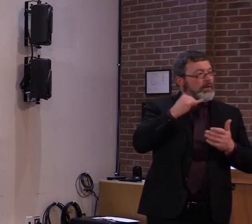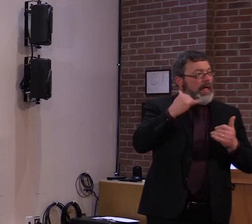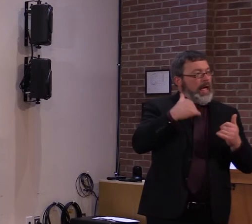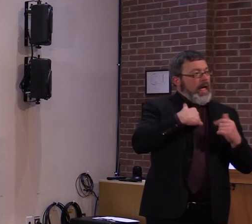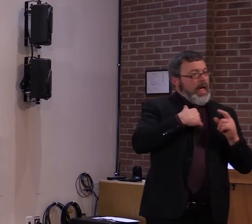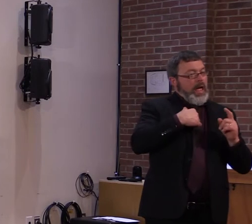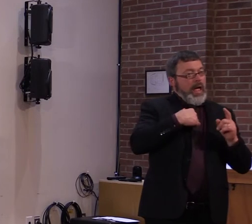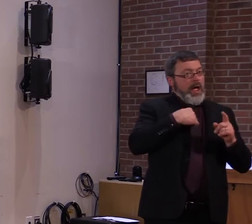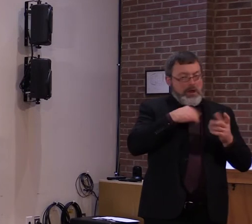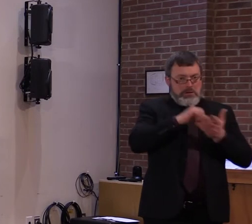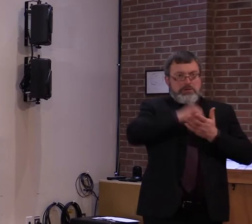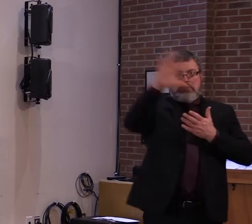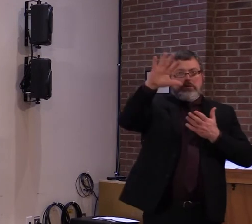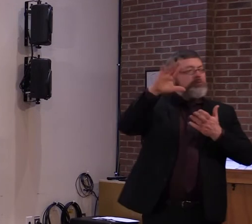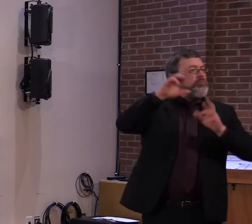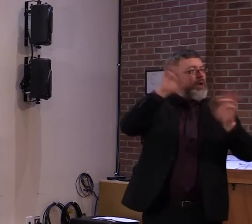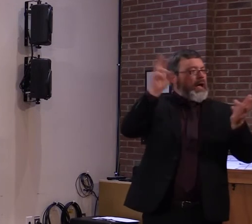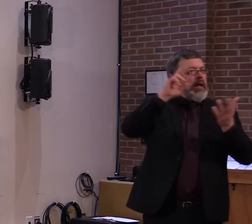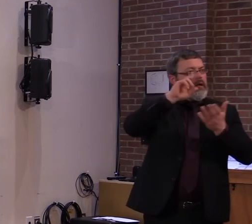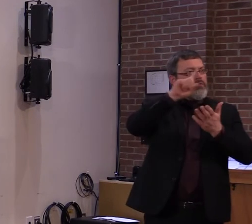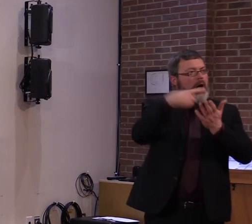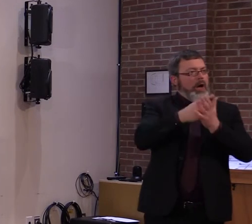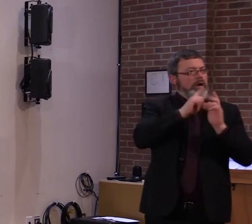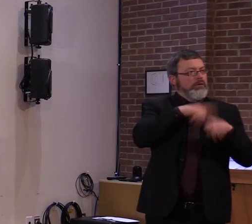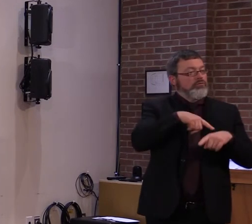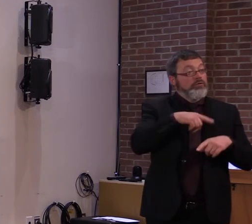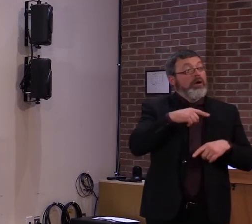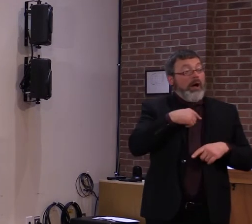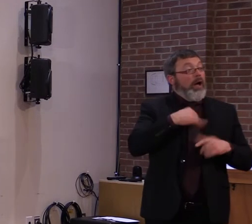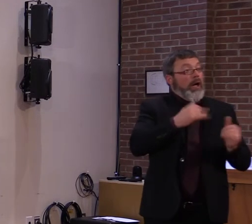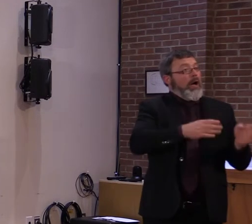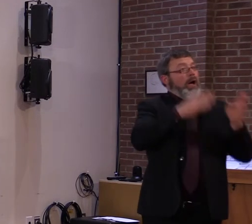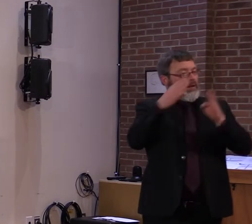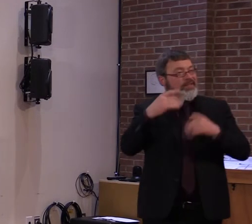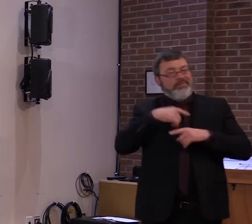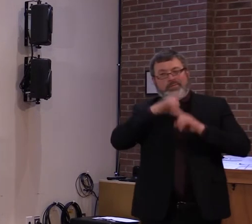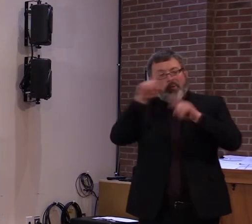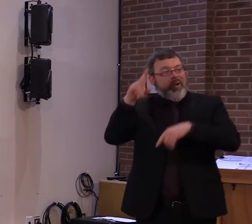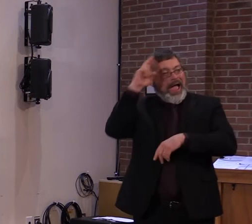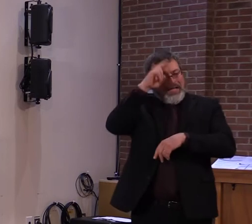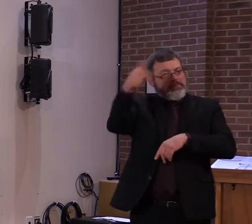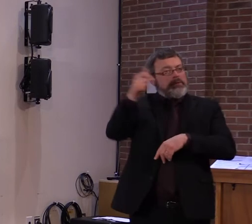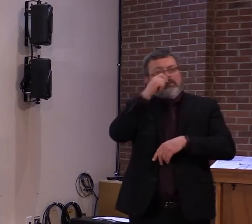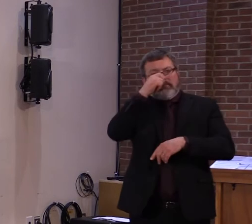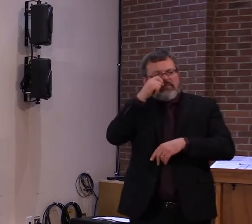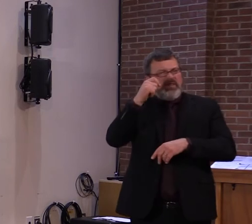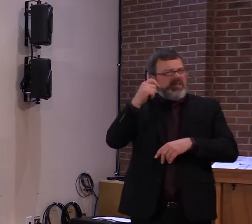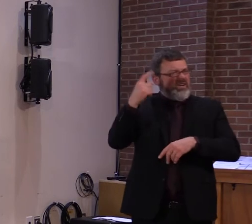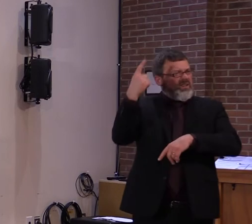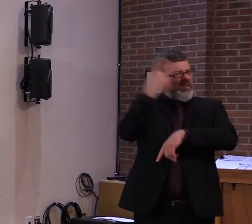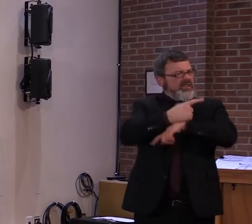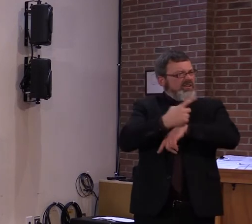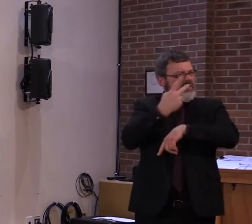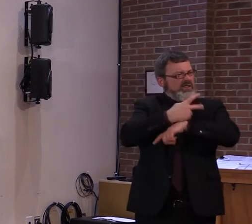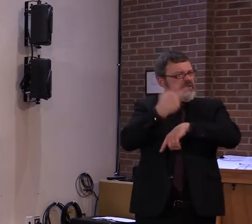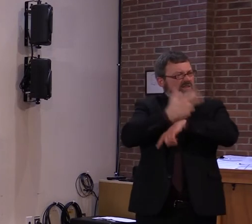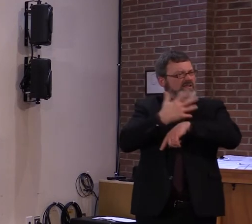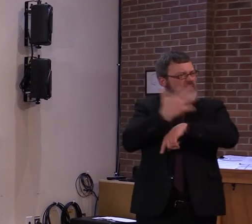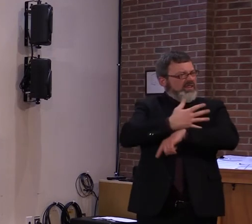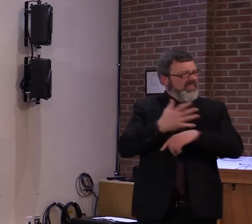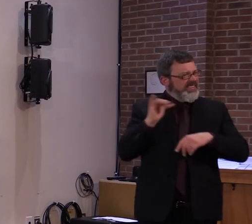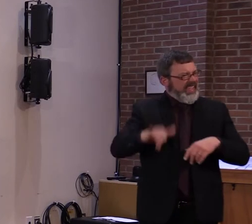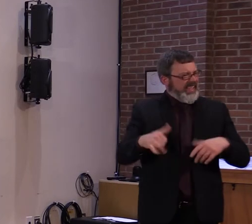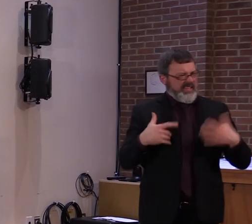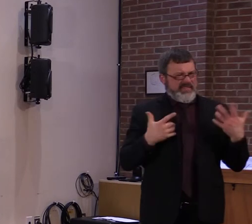in some cases within 24 hours, but where the hospital test takes about 5 days. Yeah, right now we monitor the hospital testing as well as our own